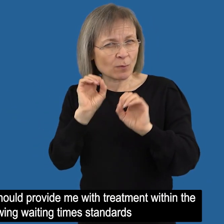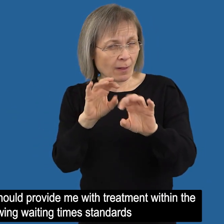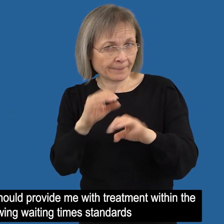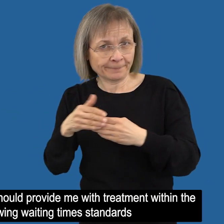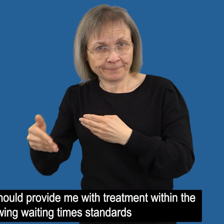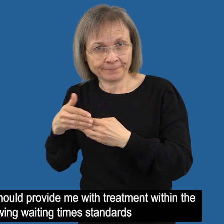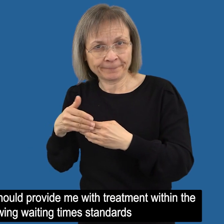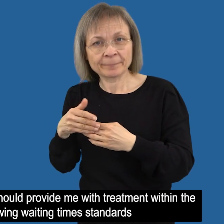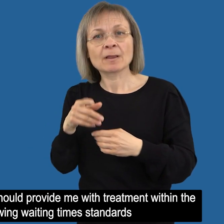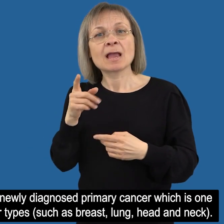standards.